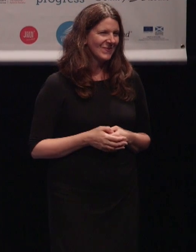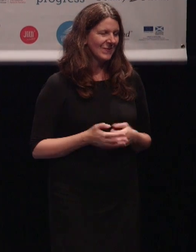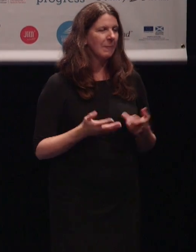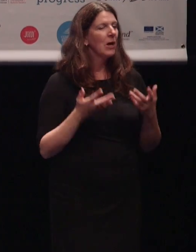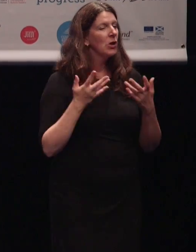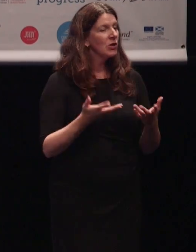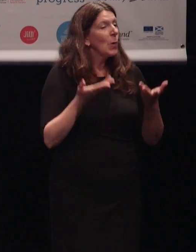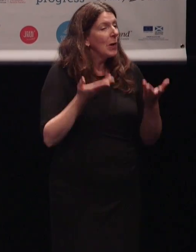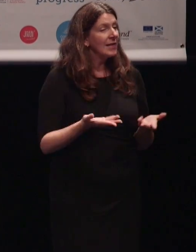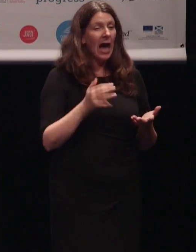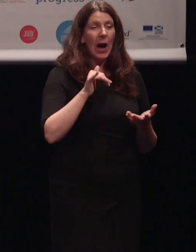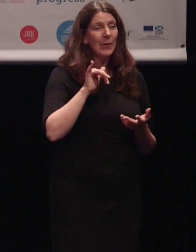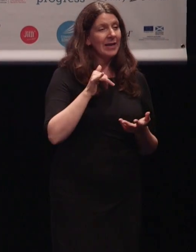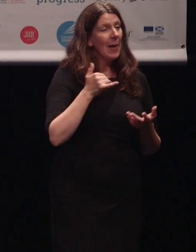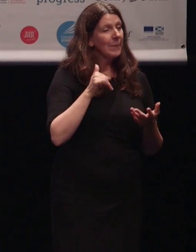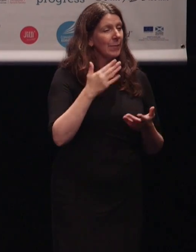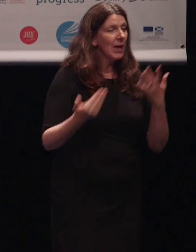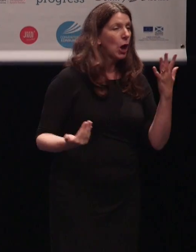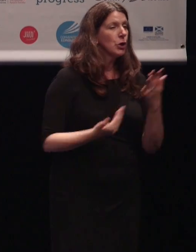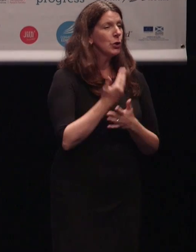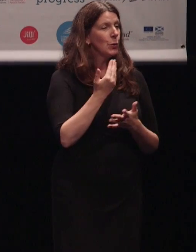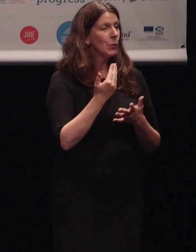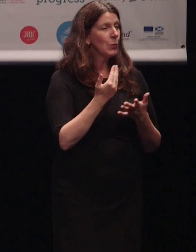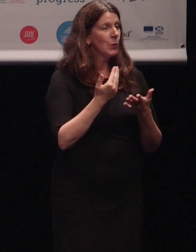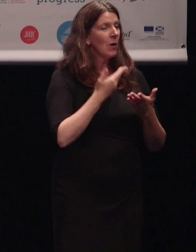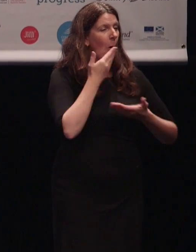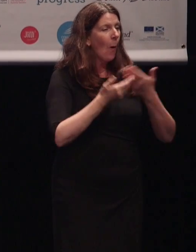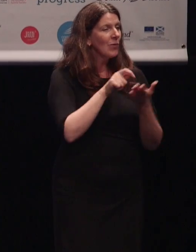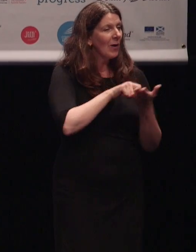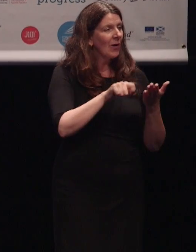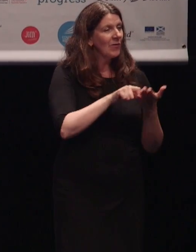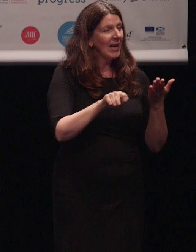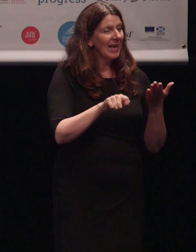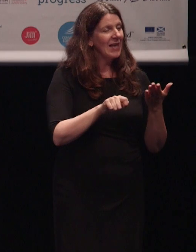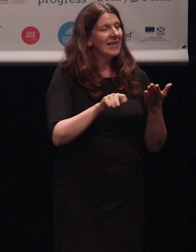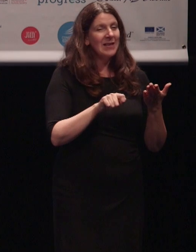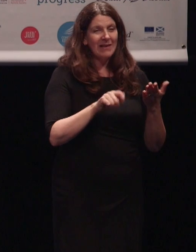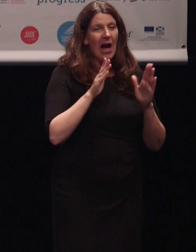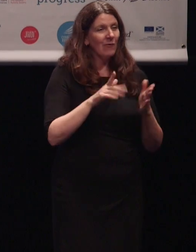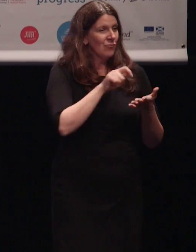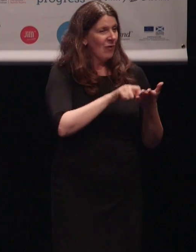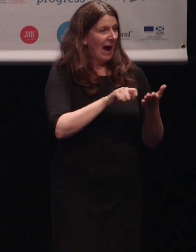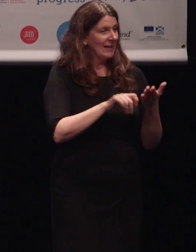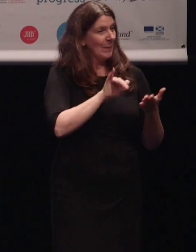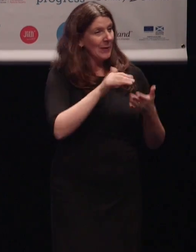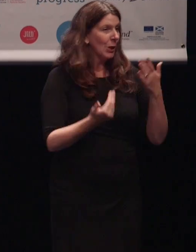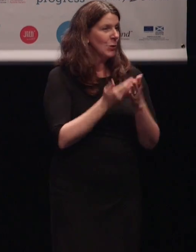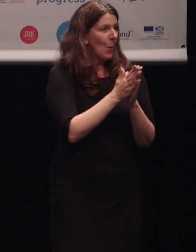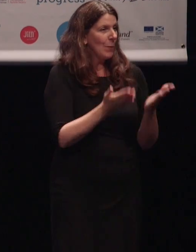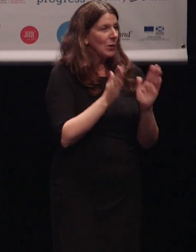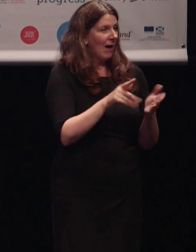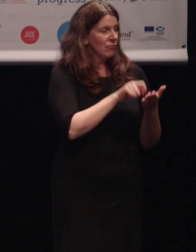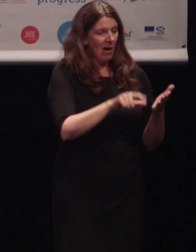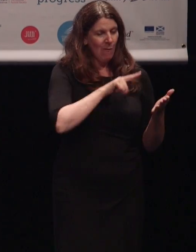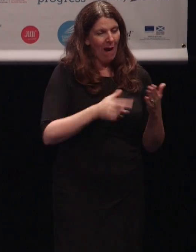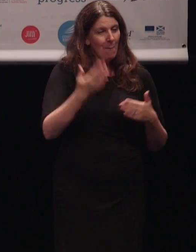new autobiography. The facts are still there. I experienced it like this, but maybe it wasn't autism,